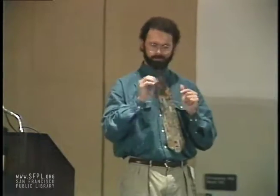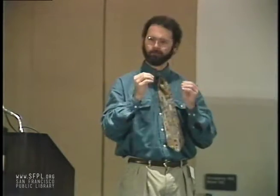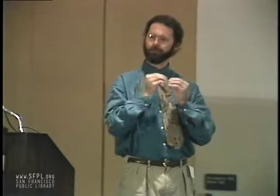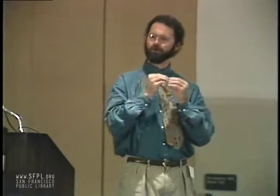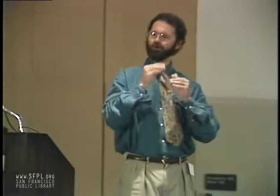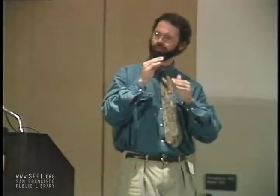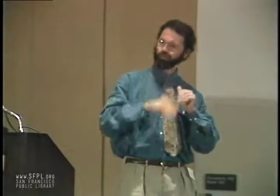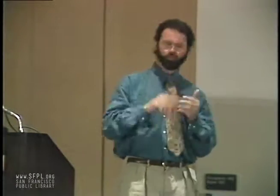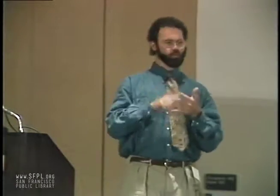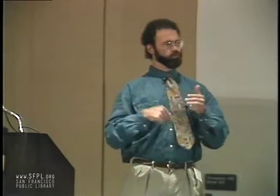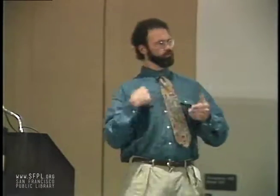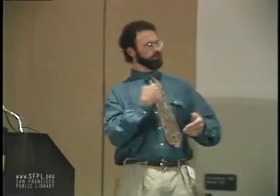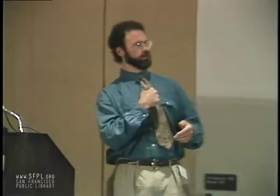We're okay.